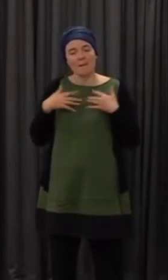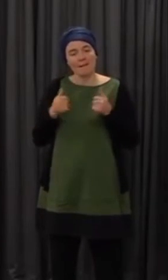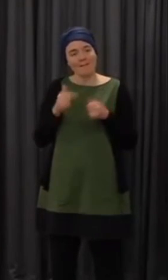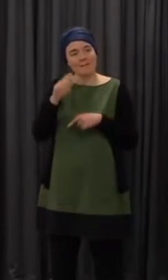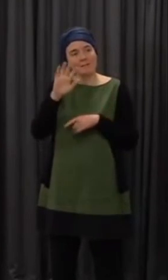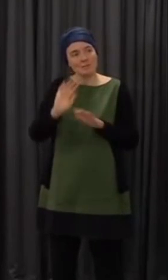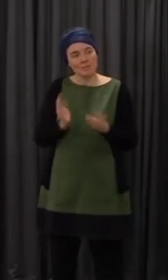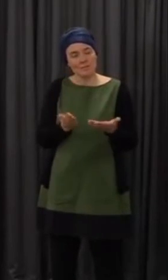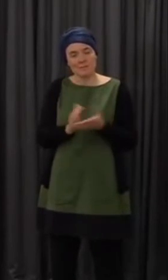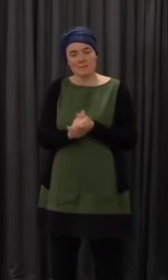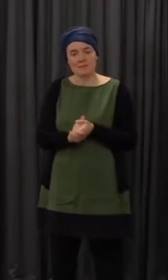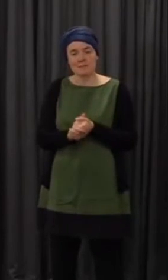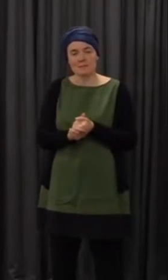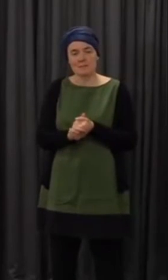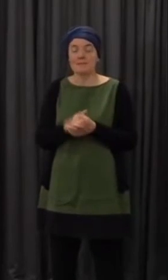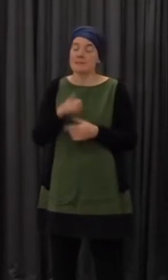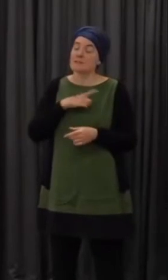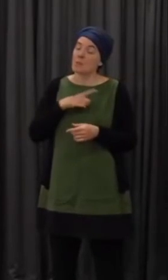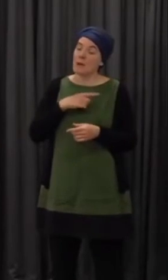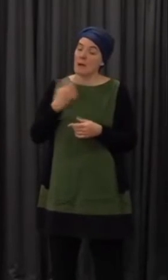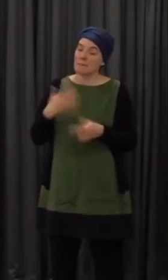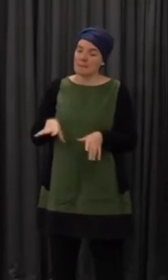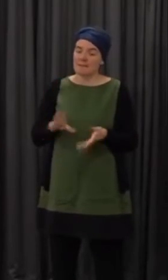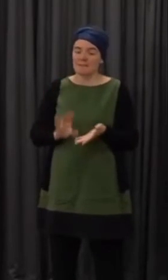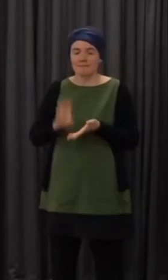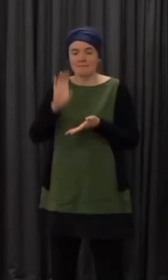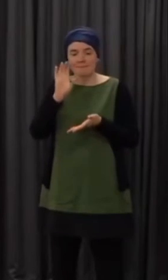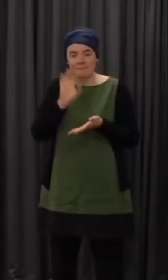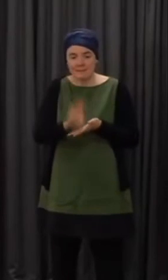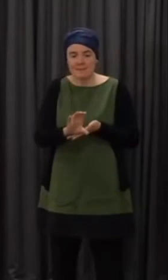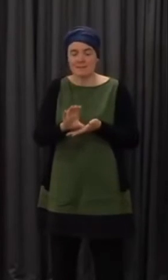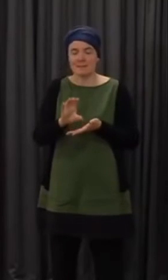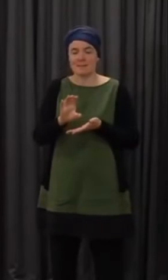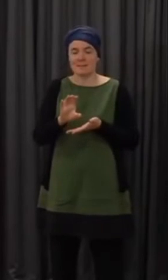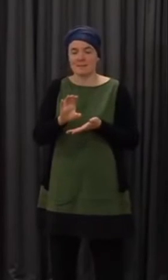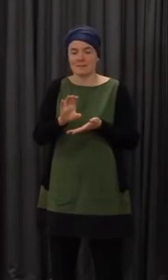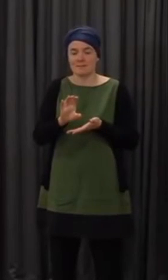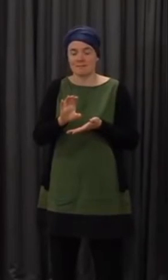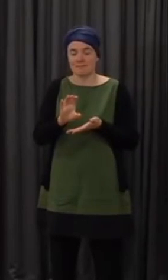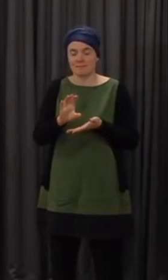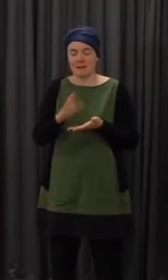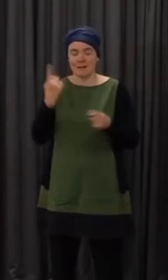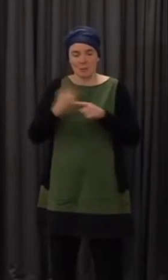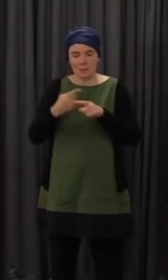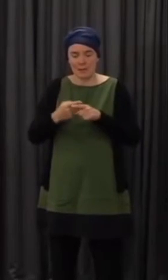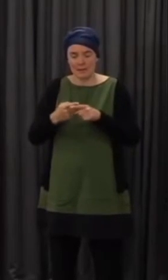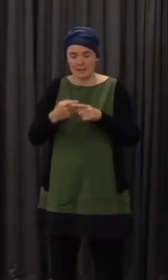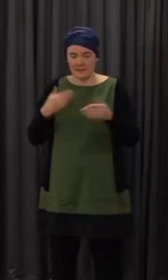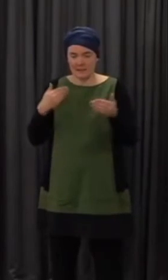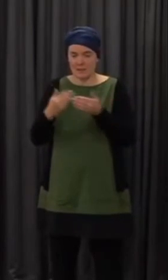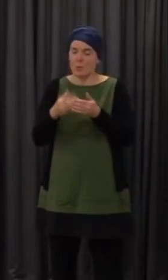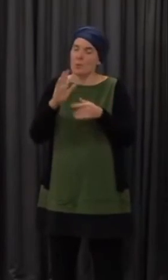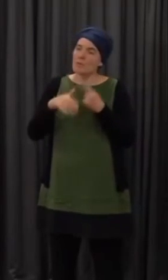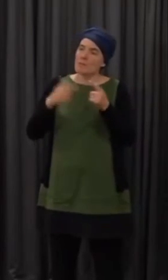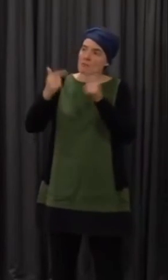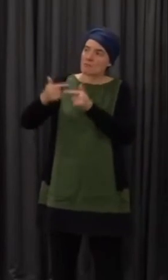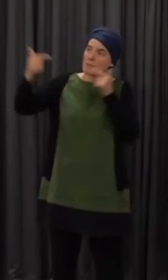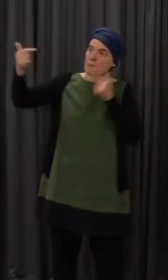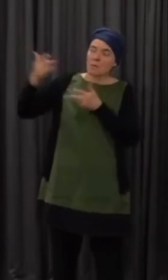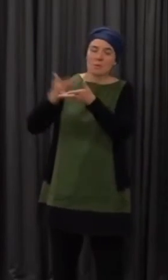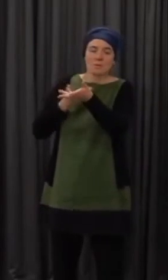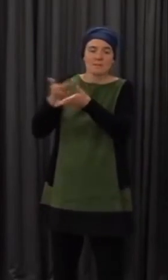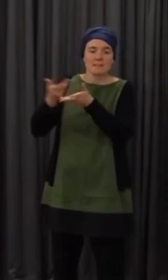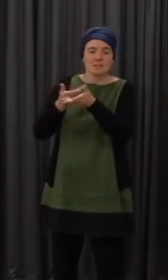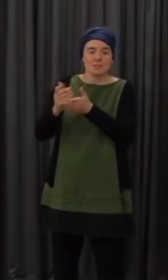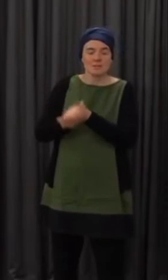we have invested so much and so rapidly during the time of the disease in remote consultations. So